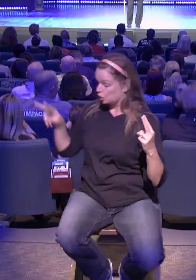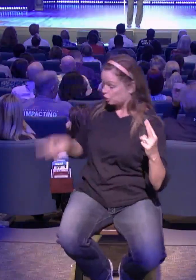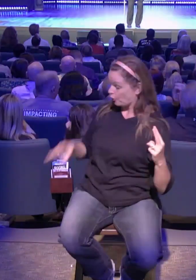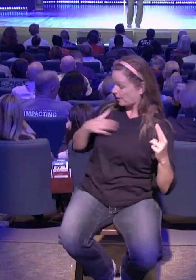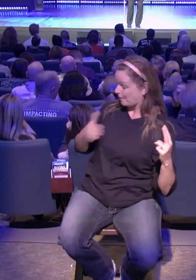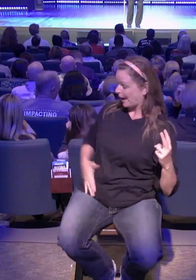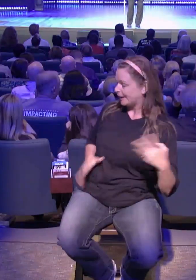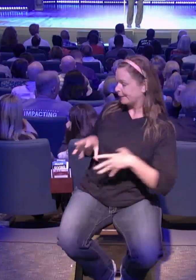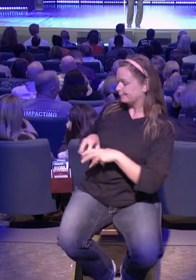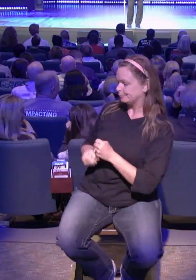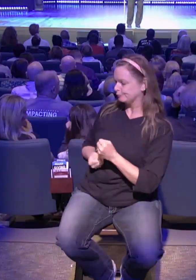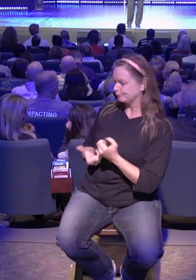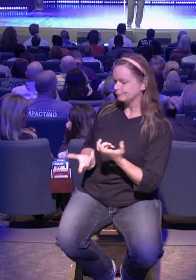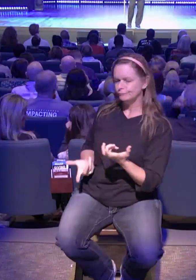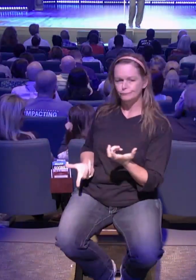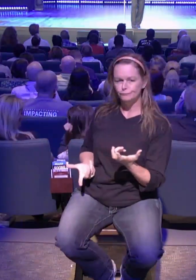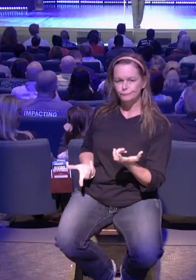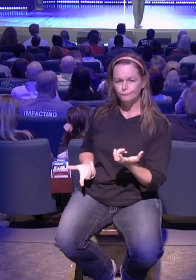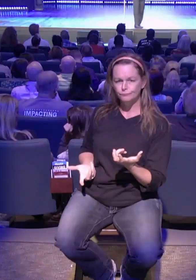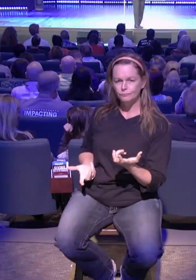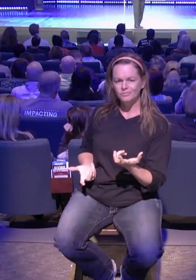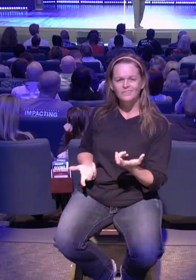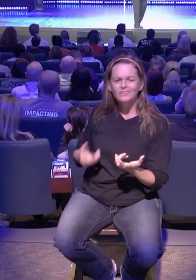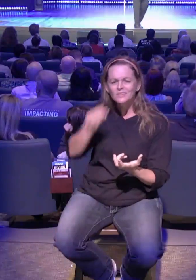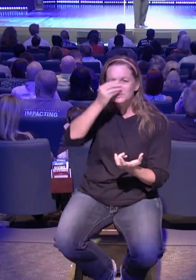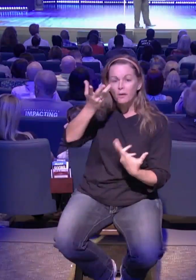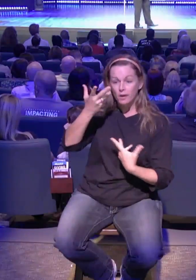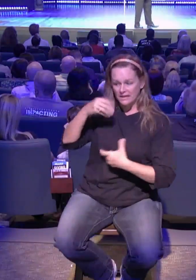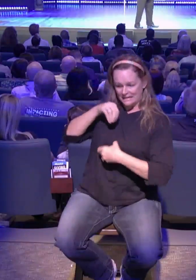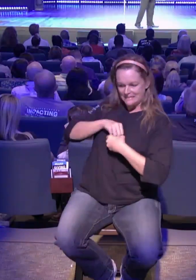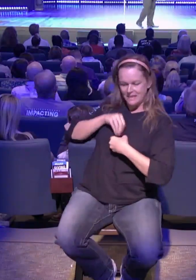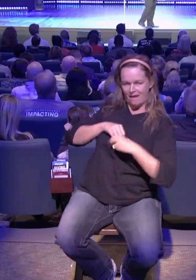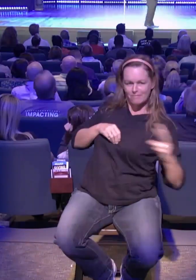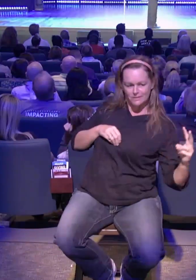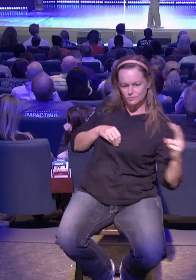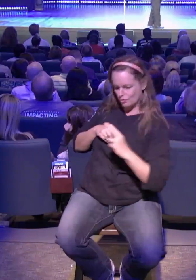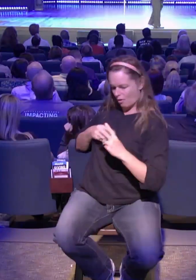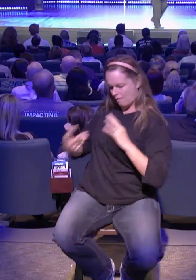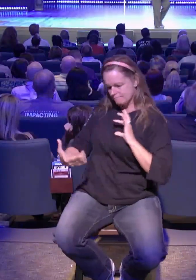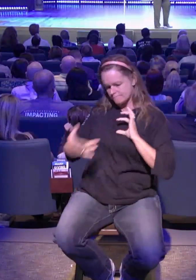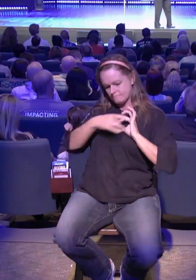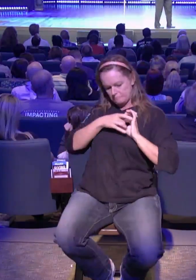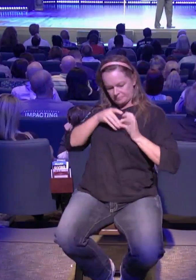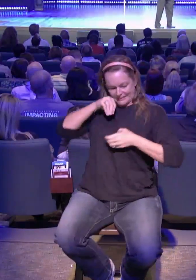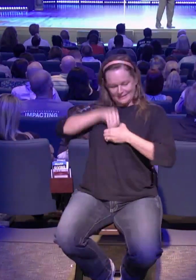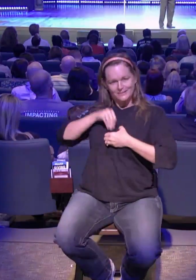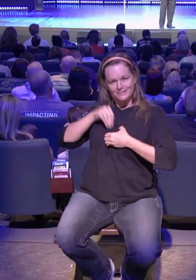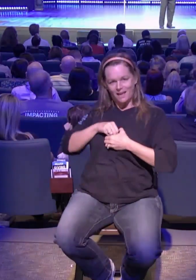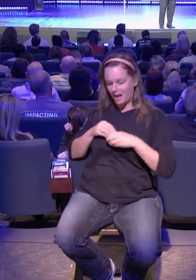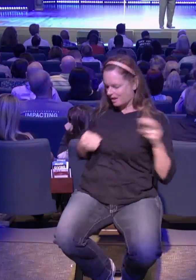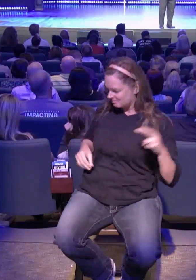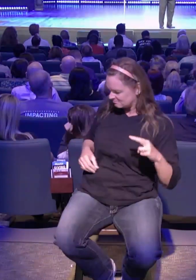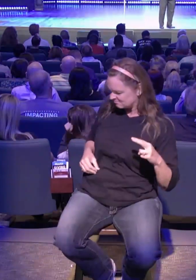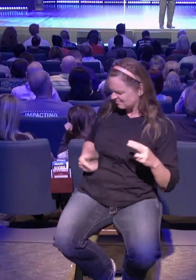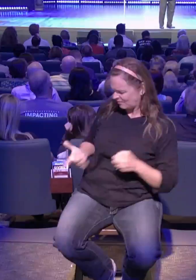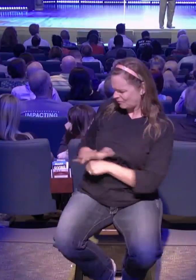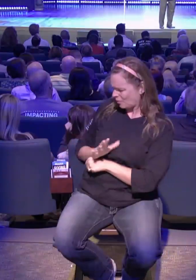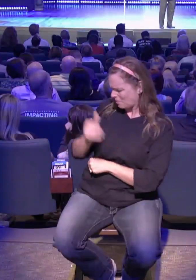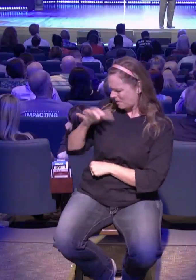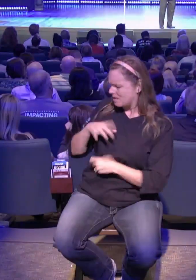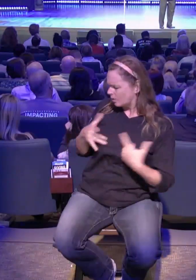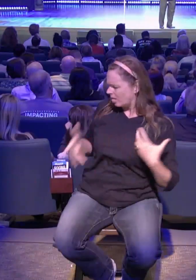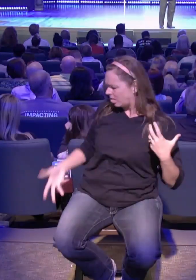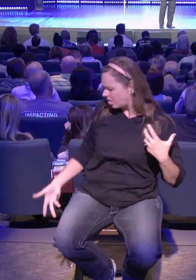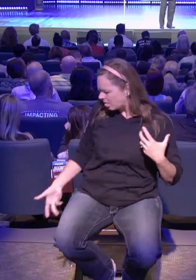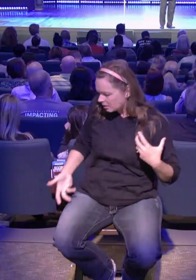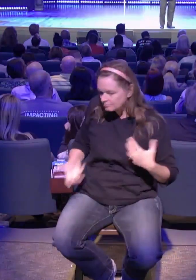been with Jesus. They've been spending time with Jesus. And the more time we spend with them, the stronger our faith is to believe for others